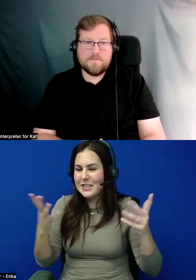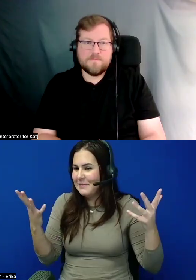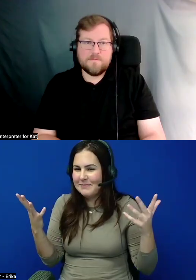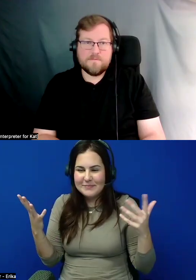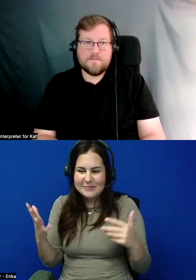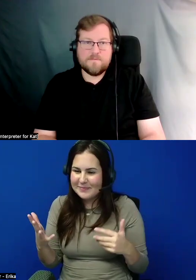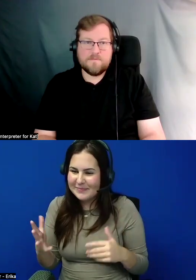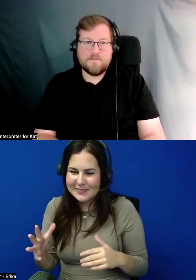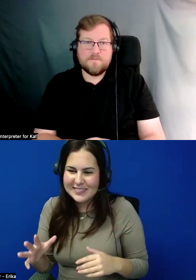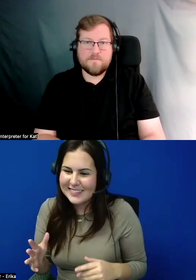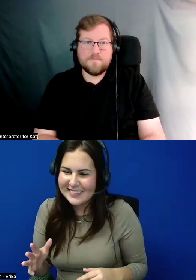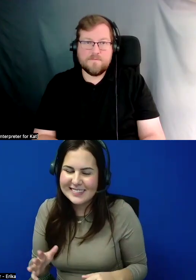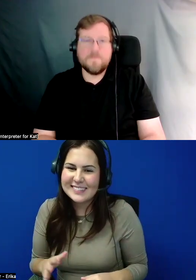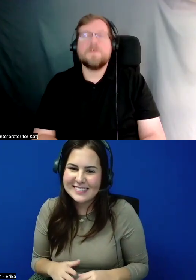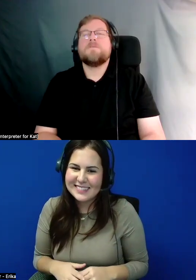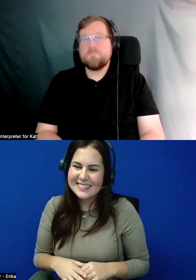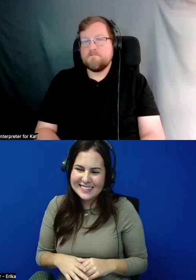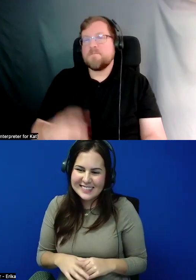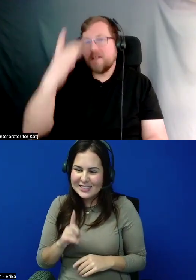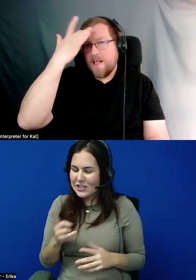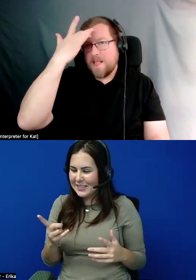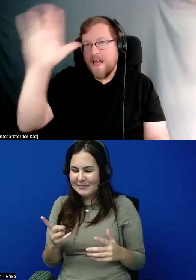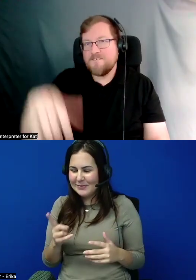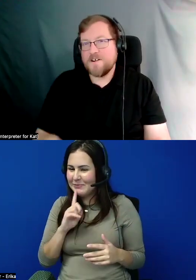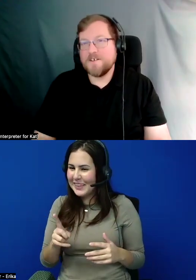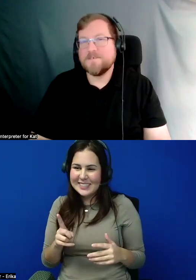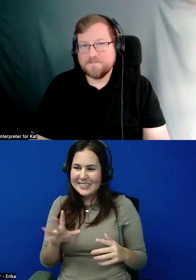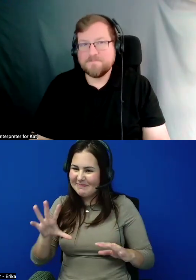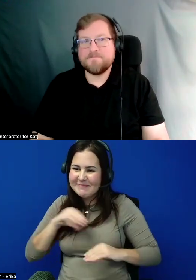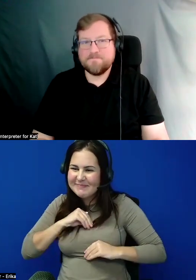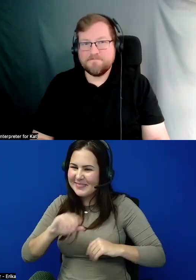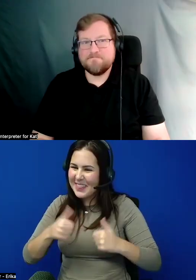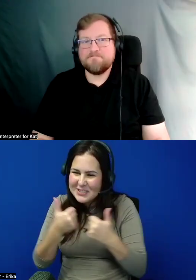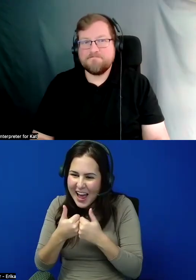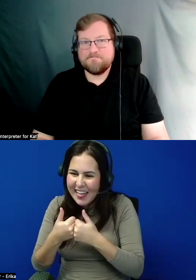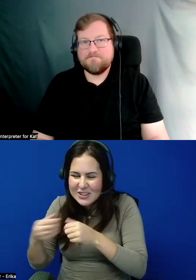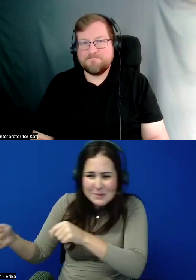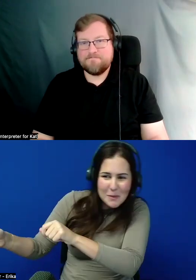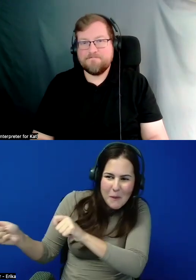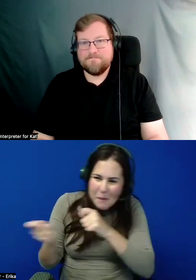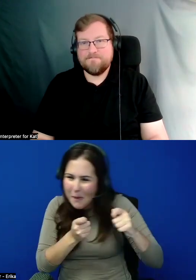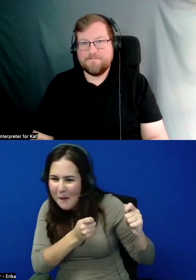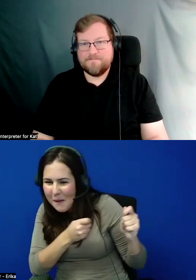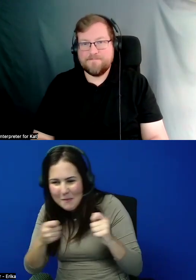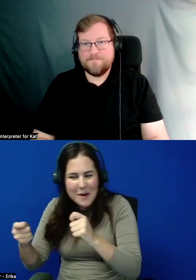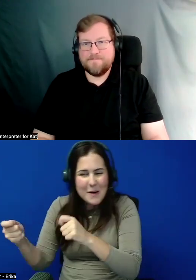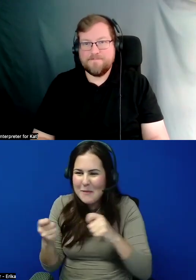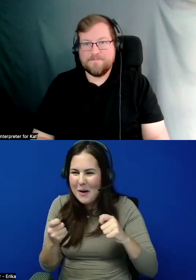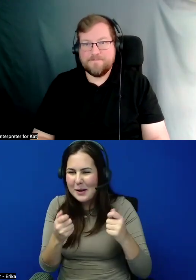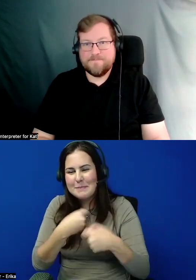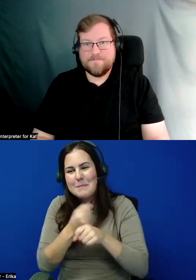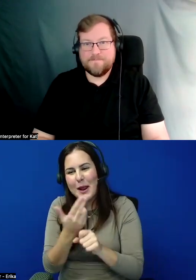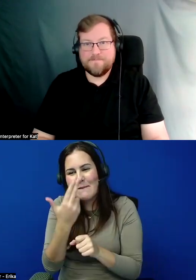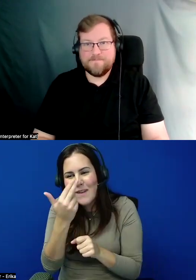clever, very clever. physical comedied her way through trying to pull that thing off the wall like a bunch of times. And it